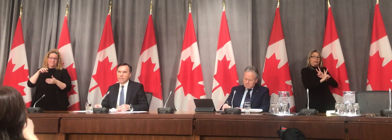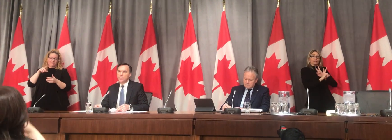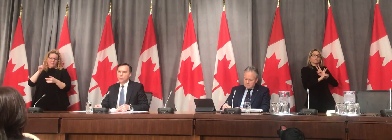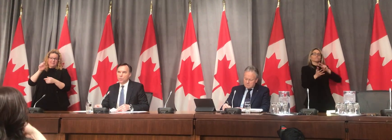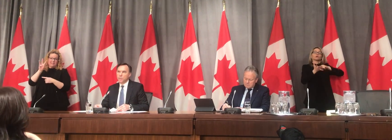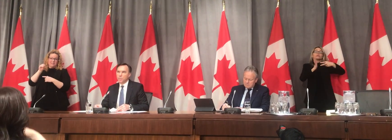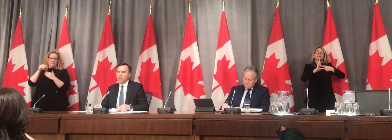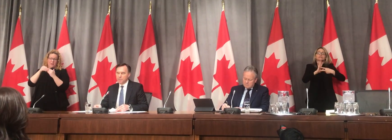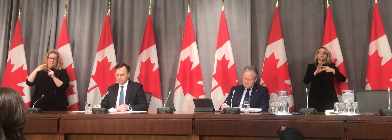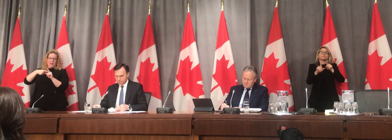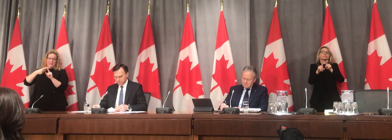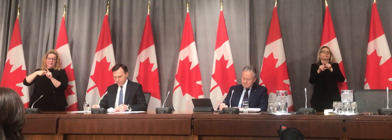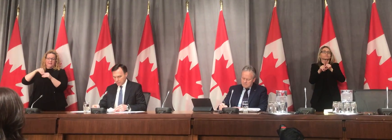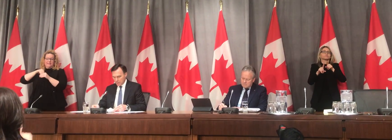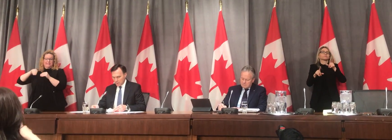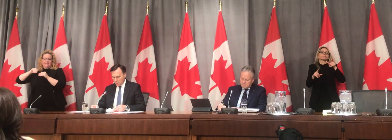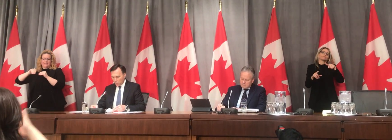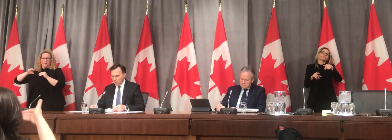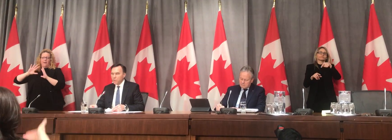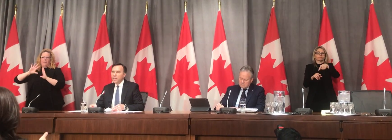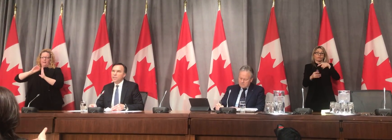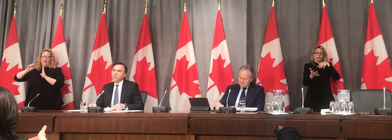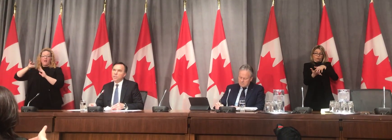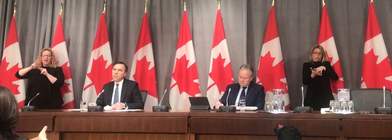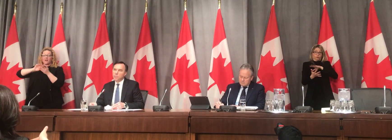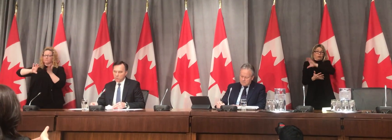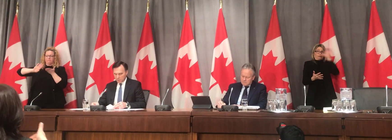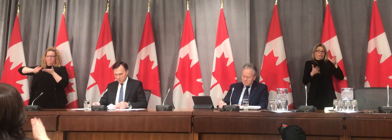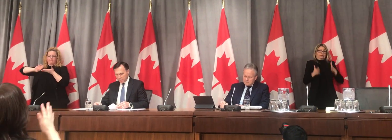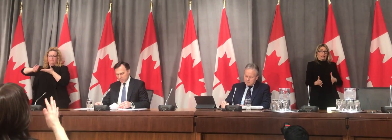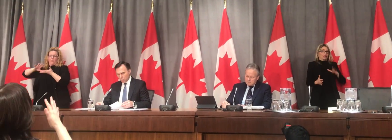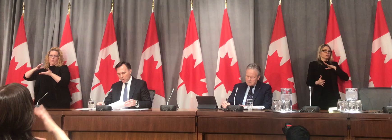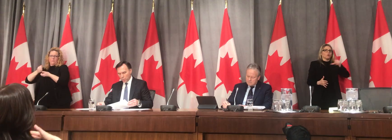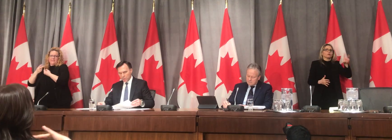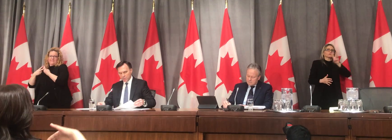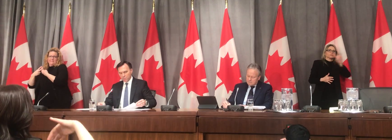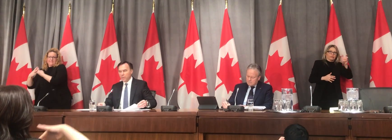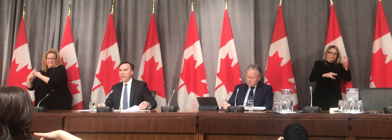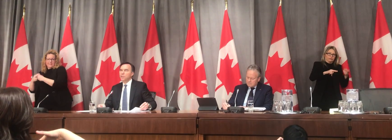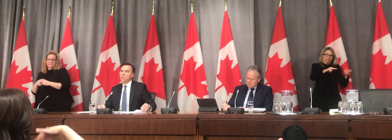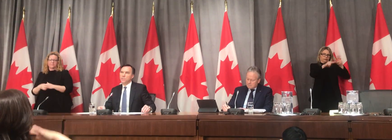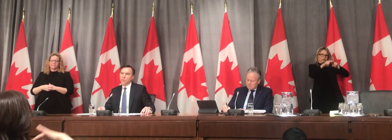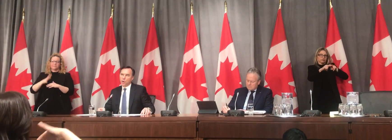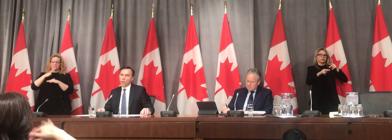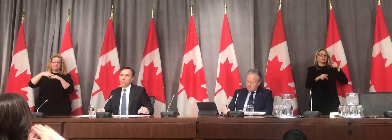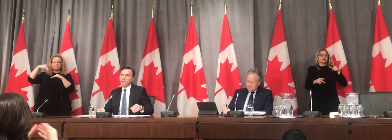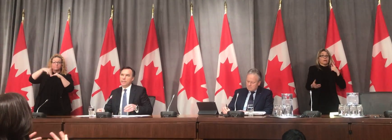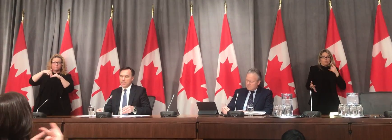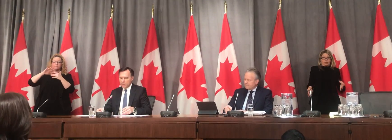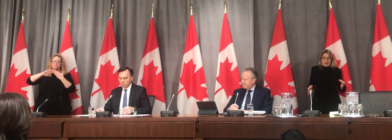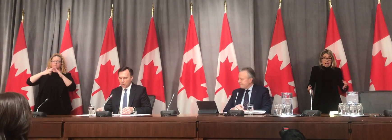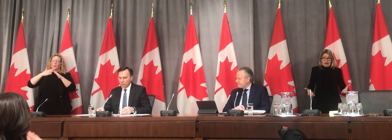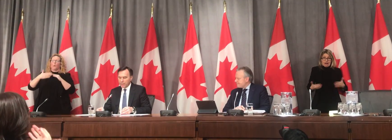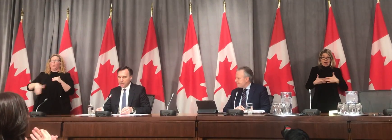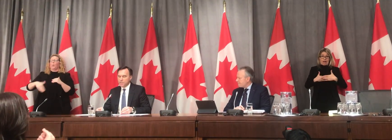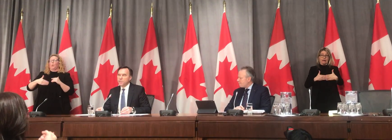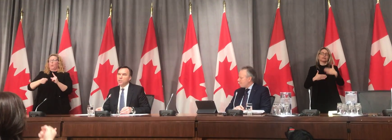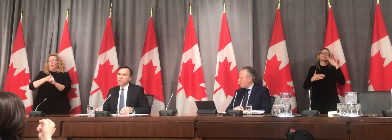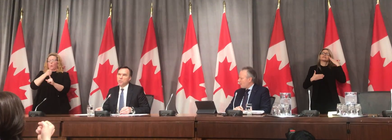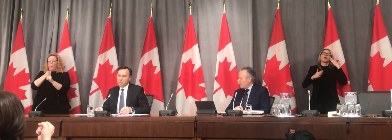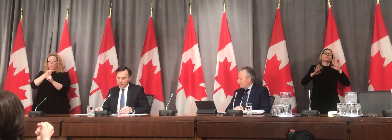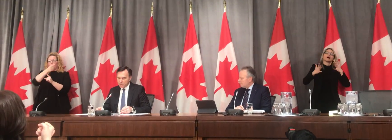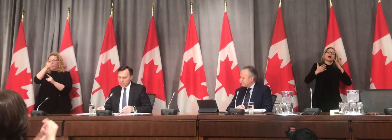month during this period. We know that Indigenous communities face a greater risk of financial insecurity, so we're creating